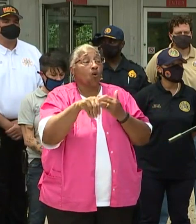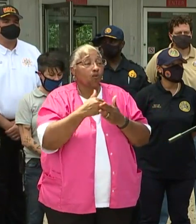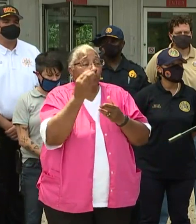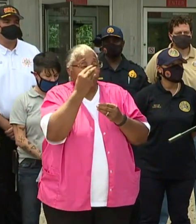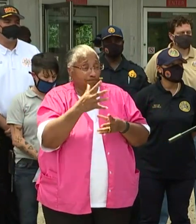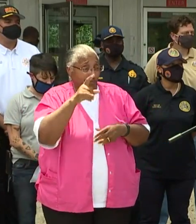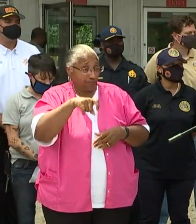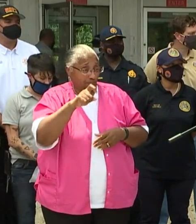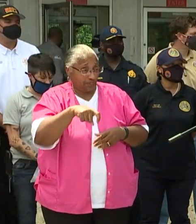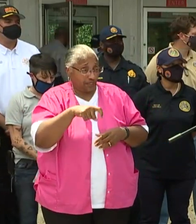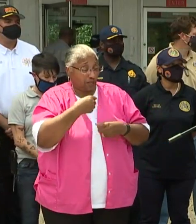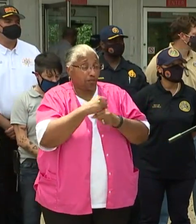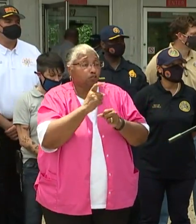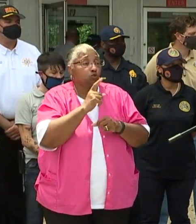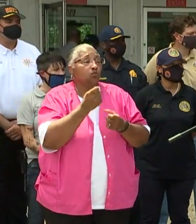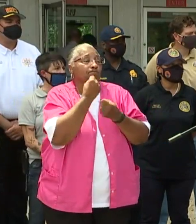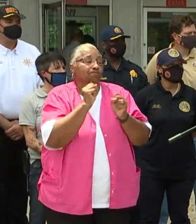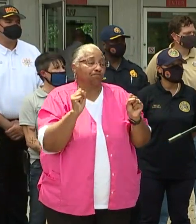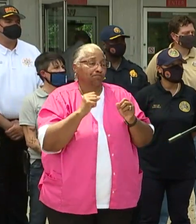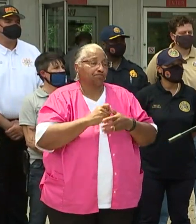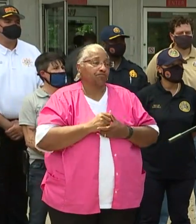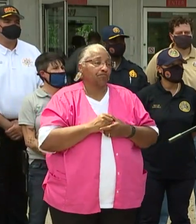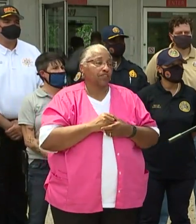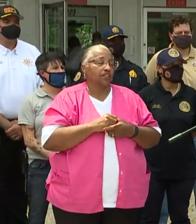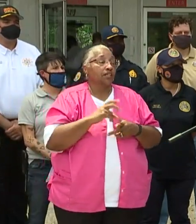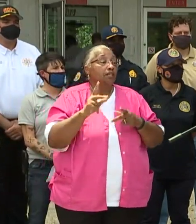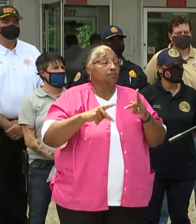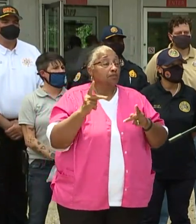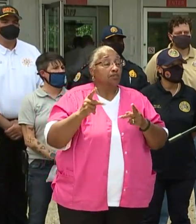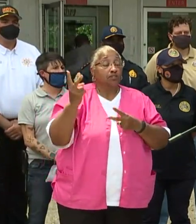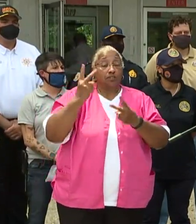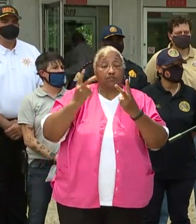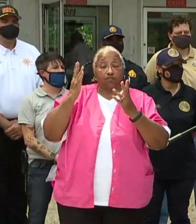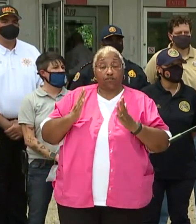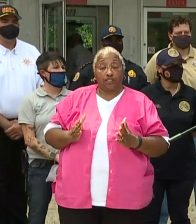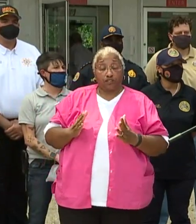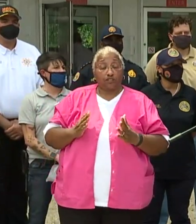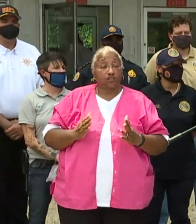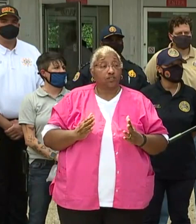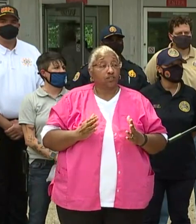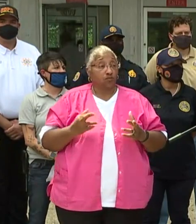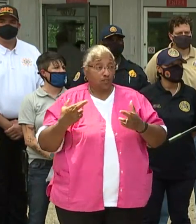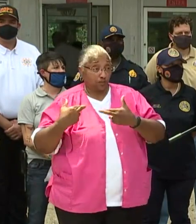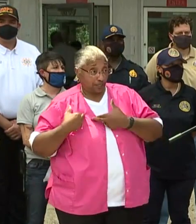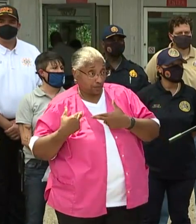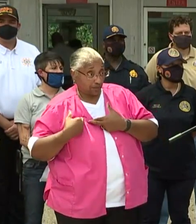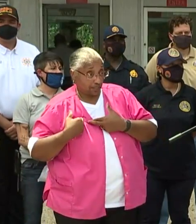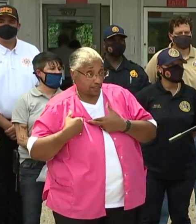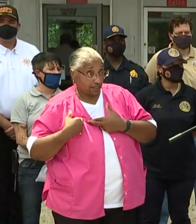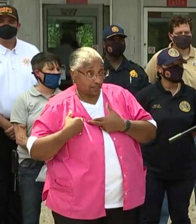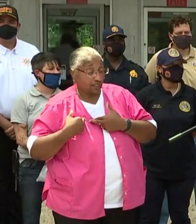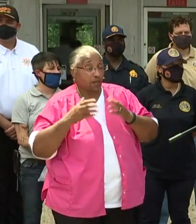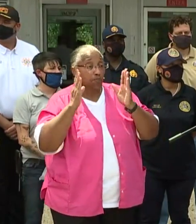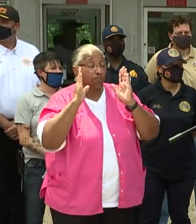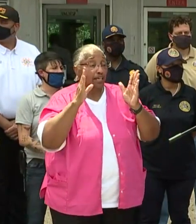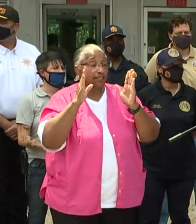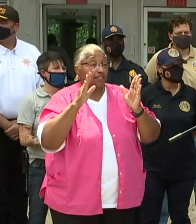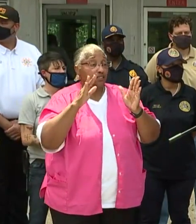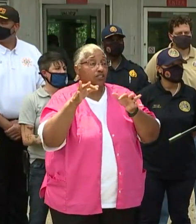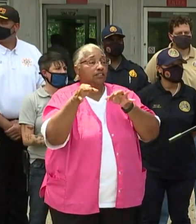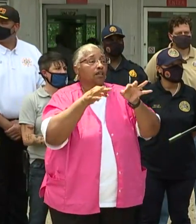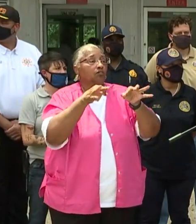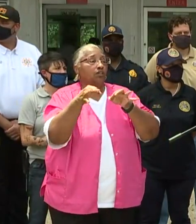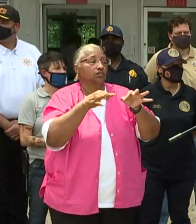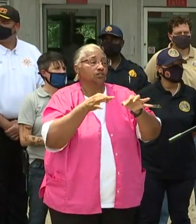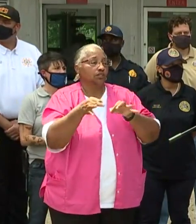safe. Now, the citizens and the visitors' responsibility is to listen to the directives given. Please stay